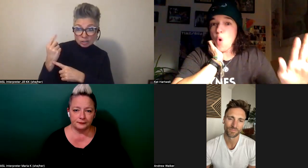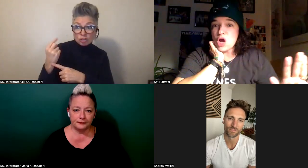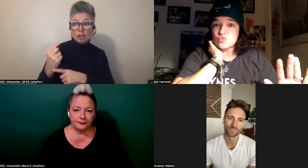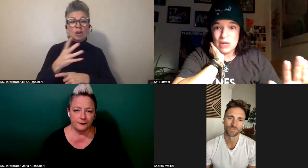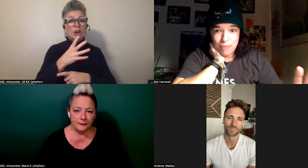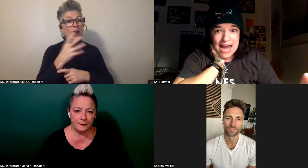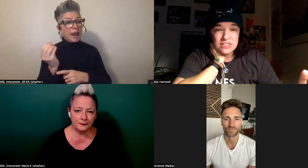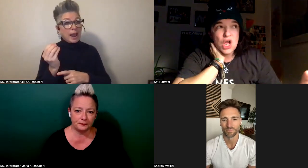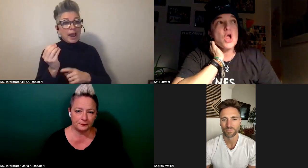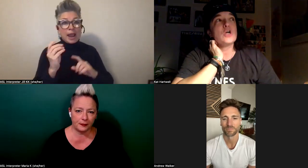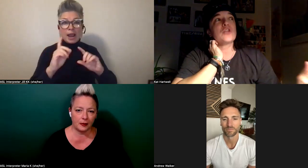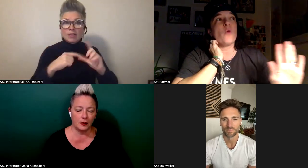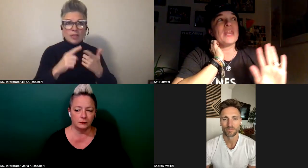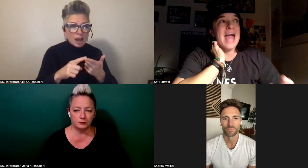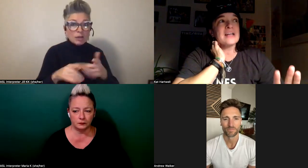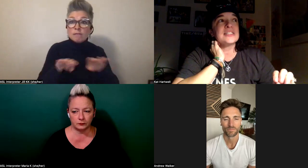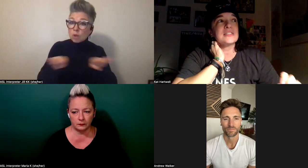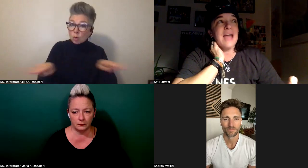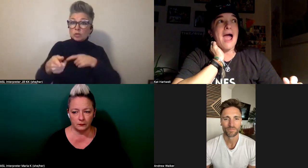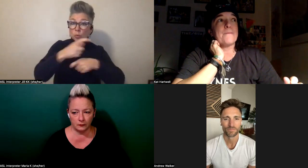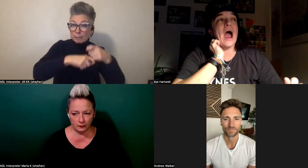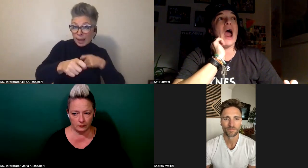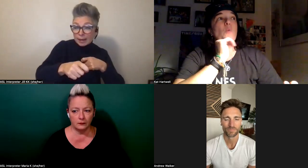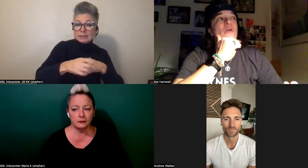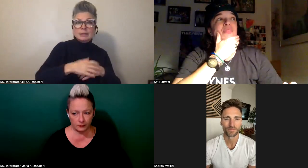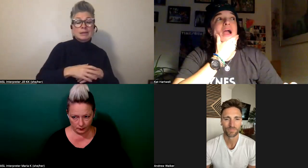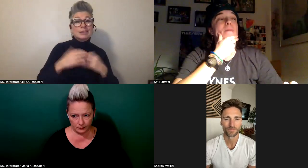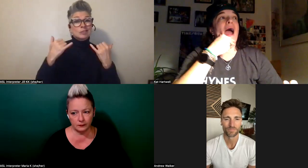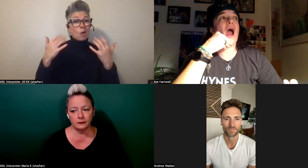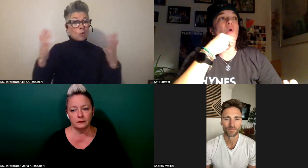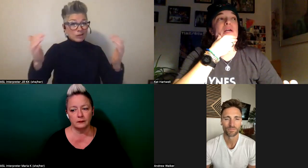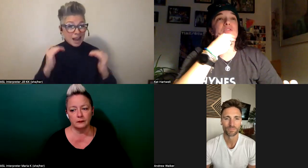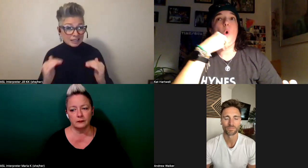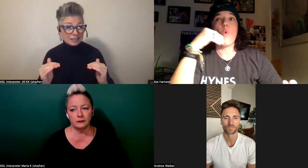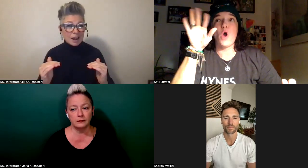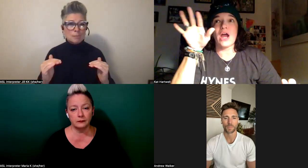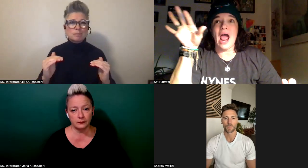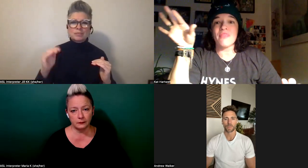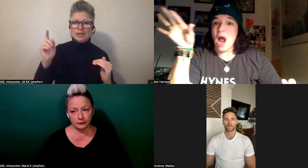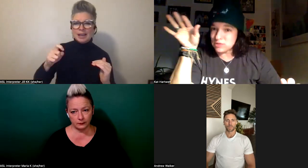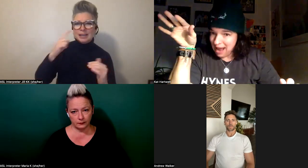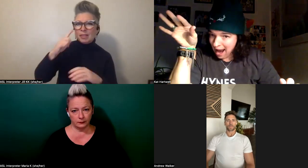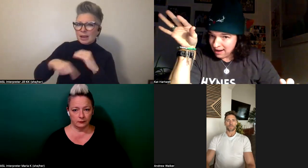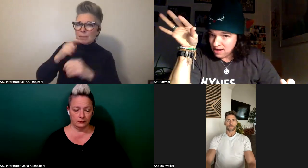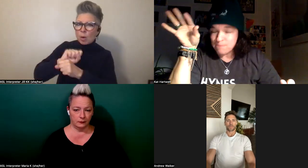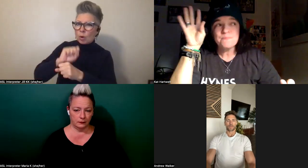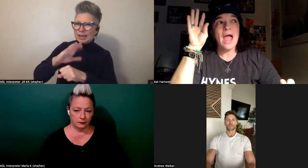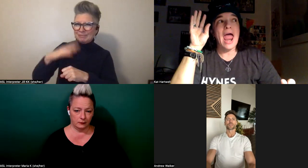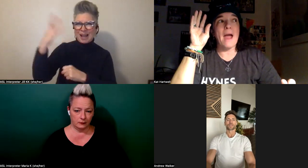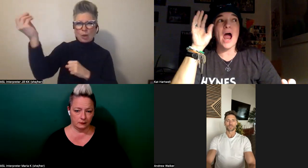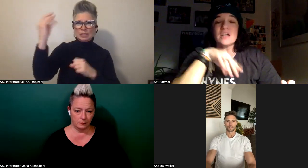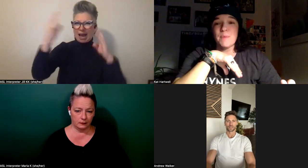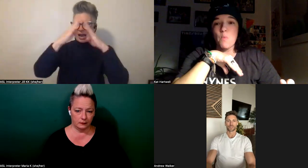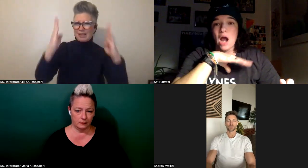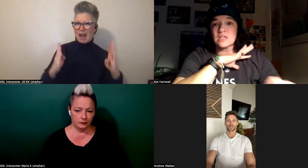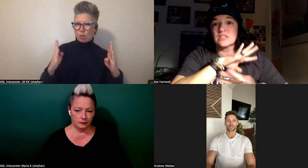our floor replaced. So the next step I would think about is working on the outside.